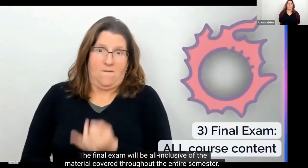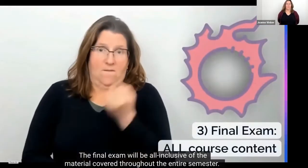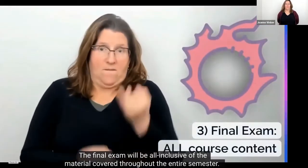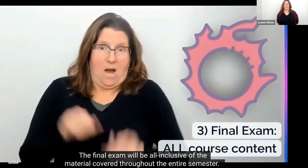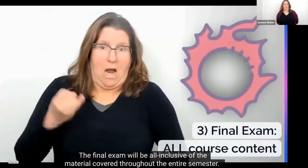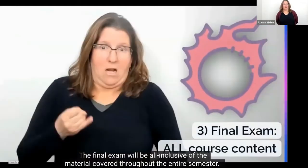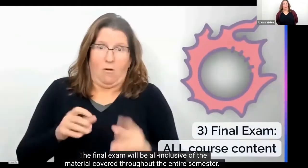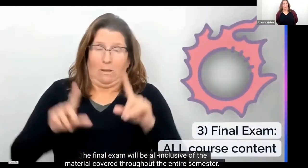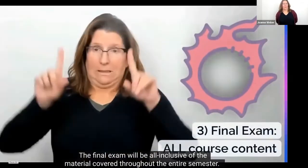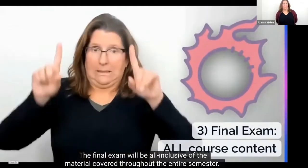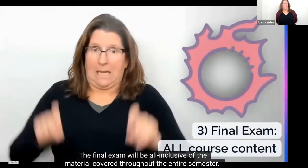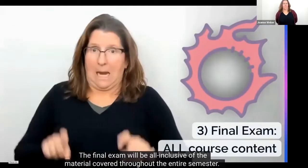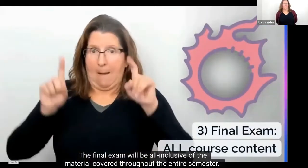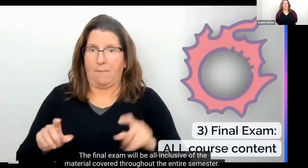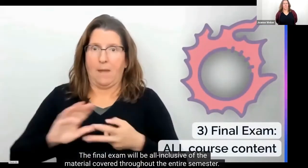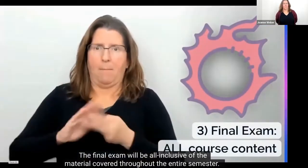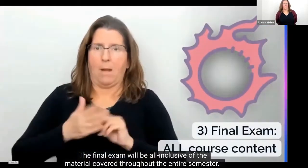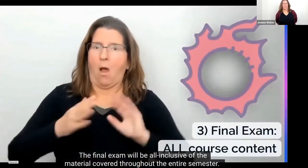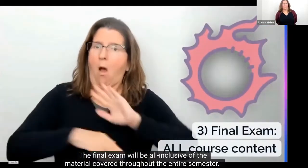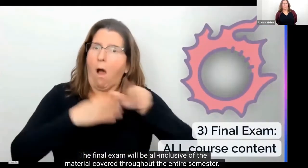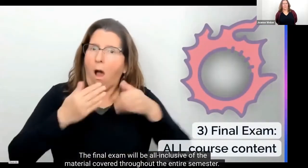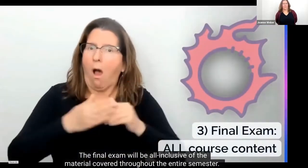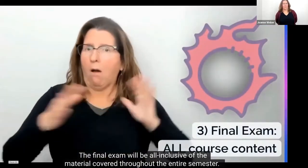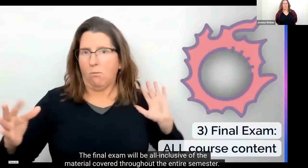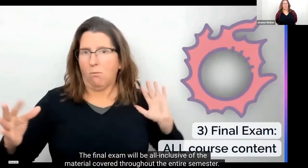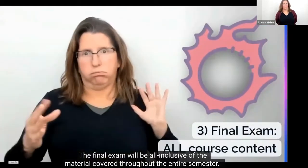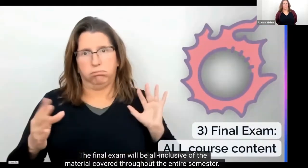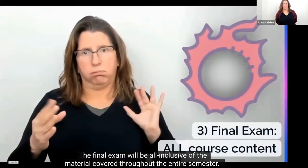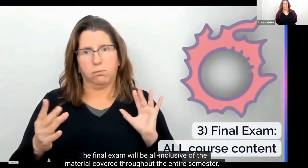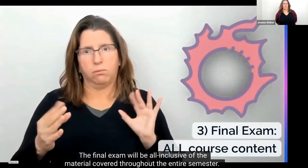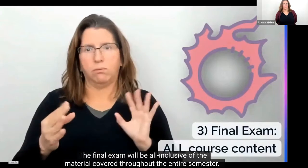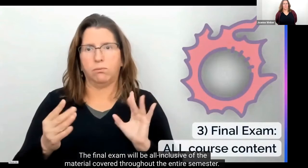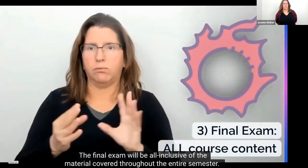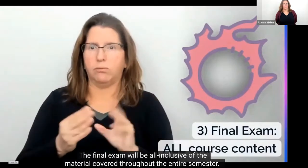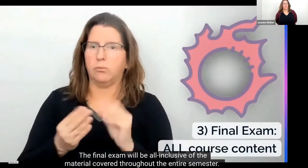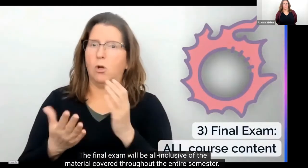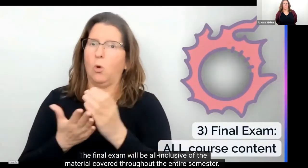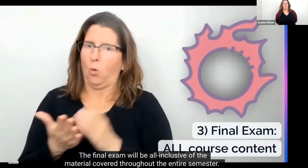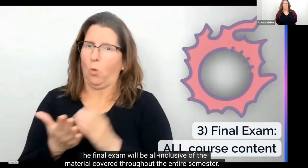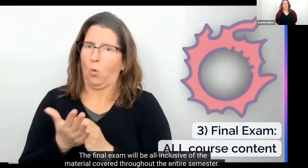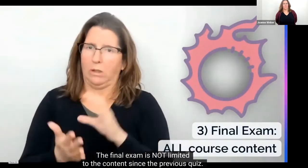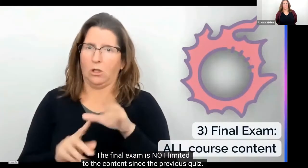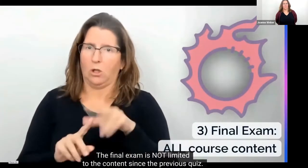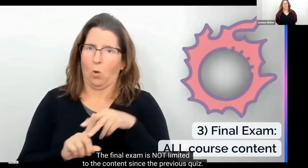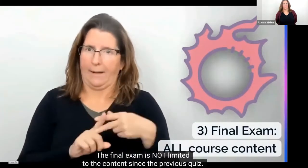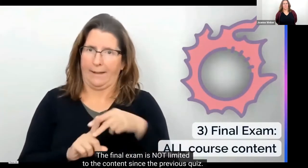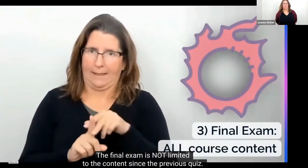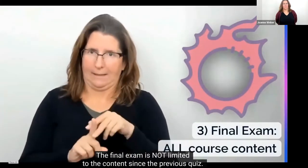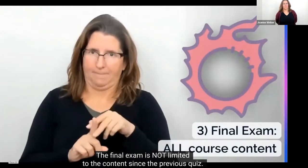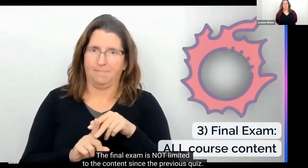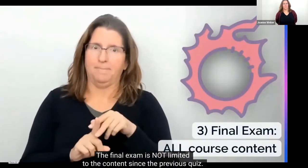The final exam will be all-inclusive of the material covered throughout the entire semester. The final